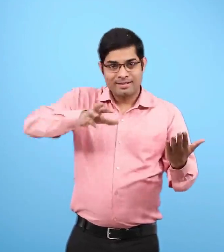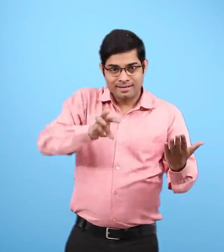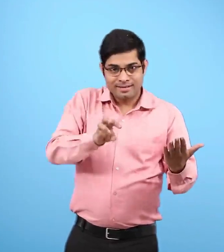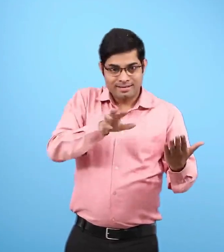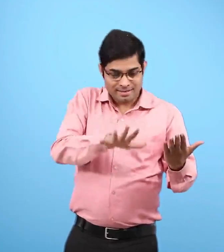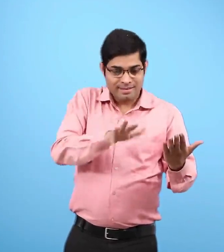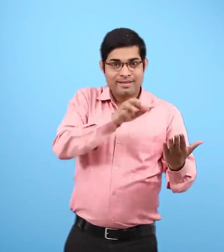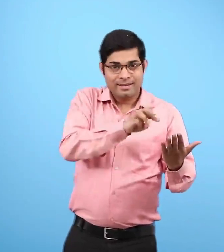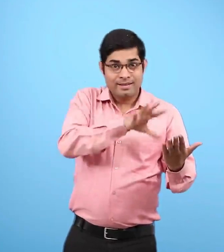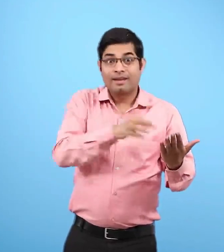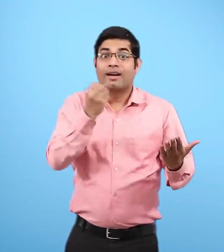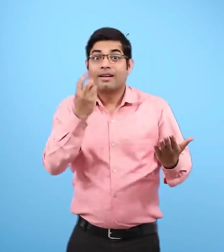span.